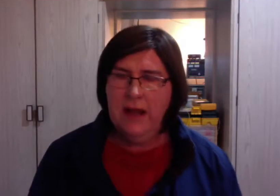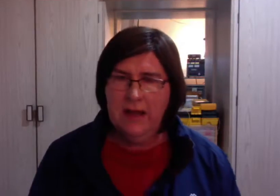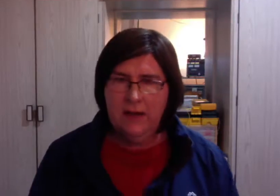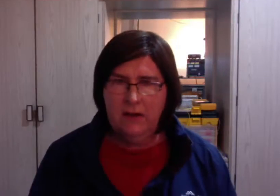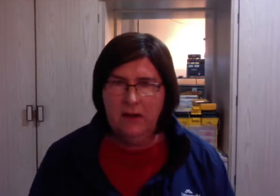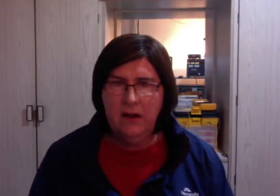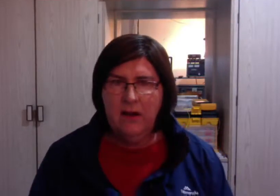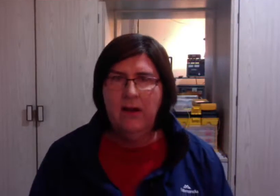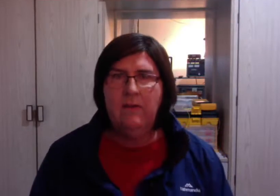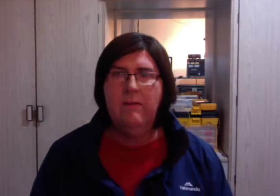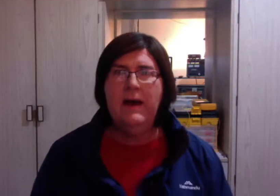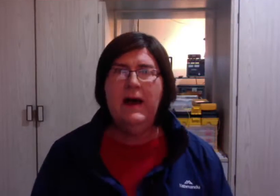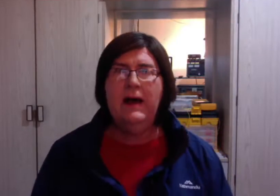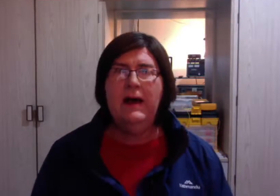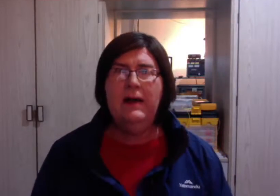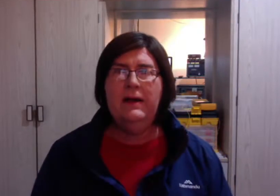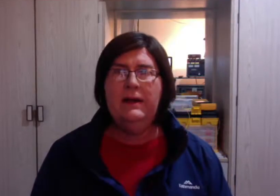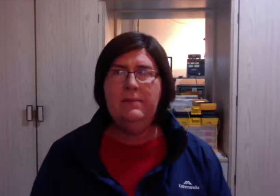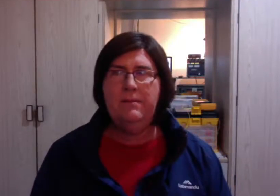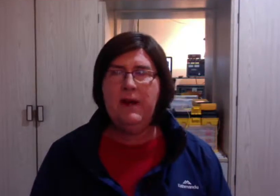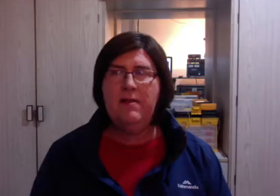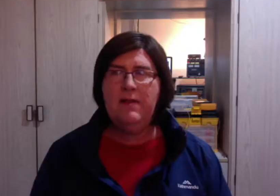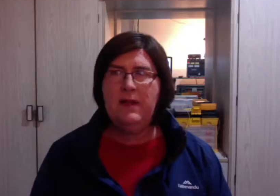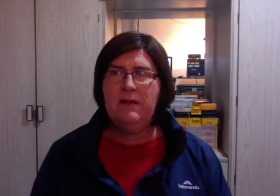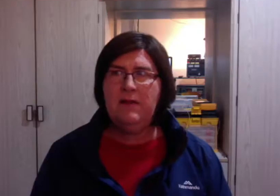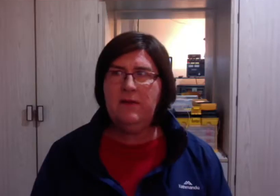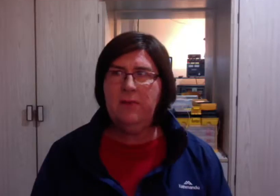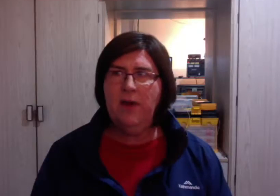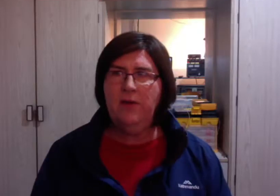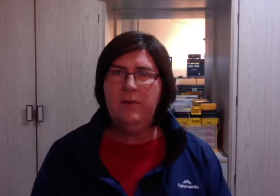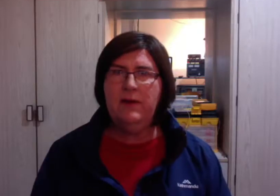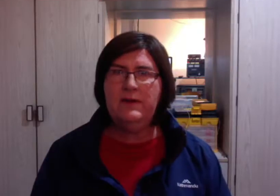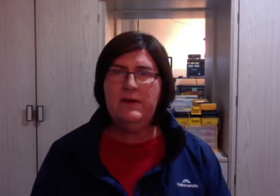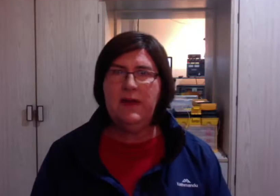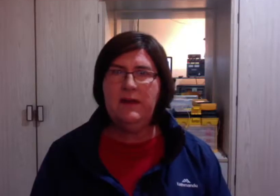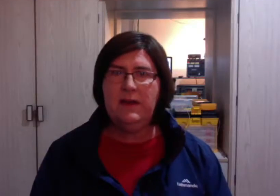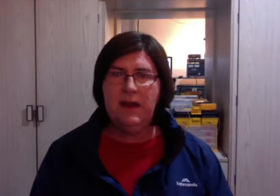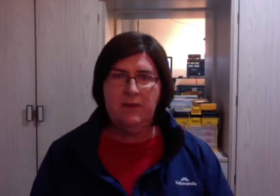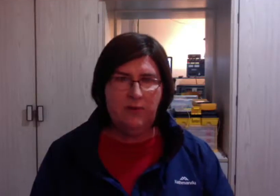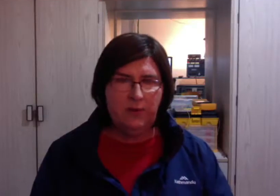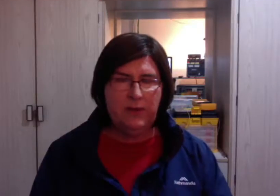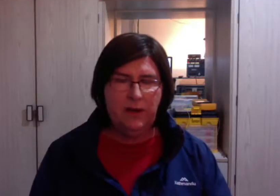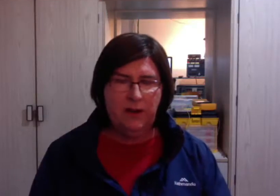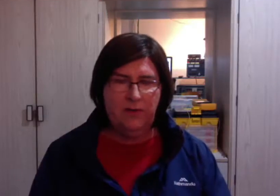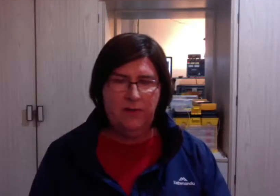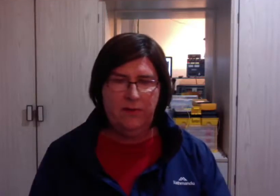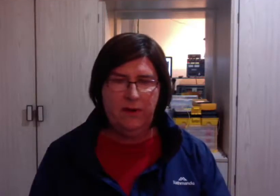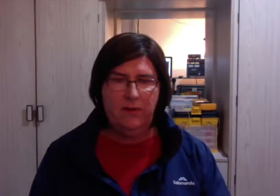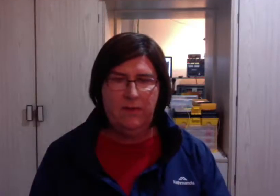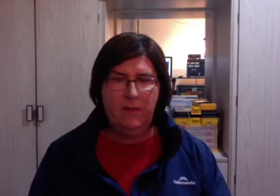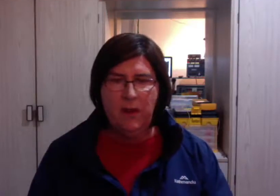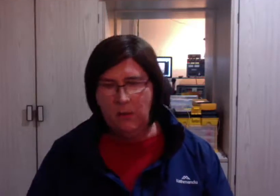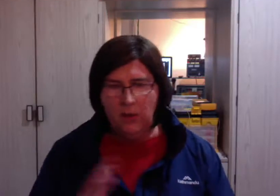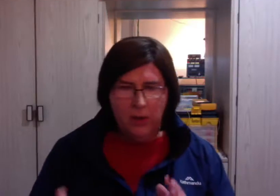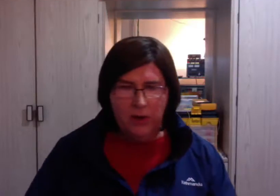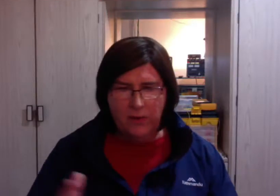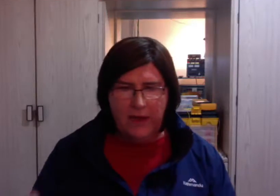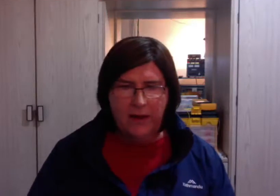kenning, but I think there's a possibility that the kenning will still be closed. So we'll work all that